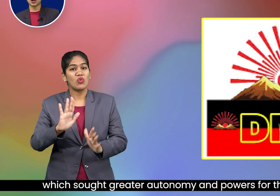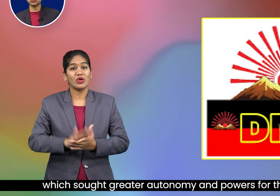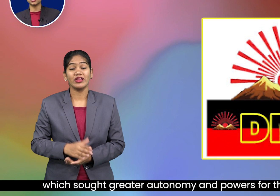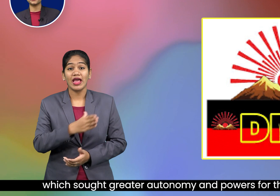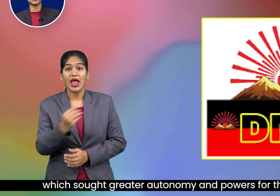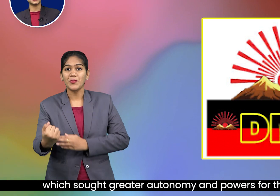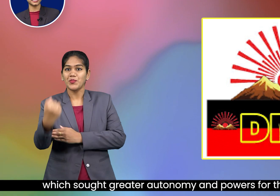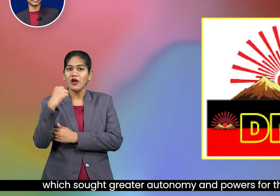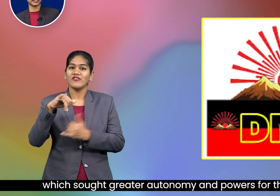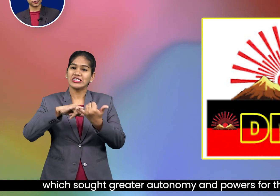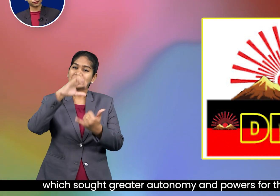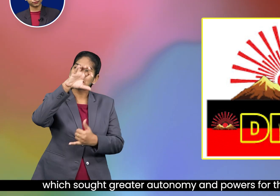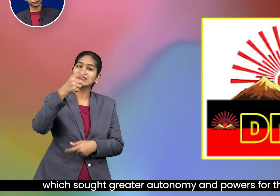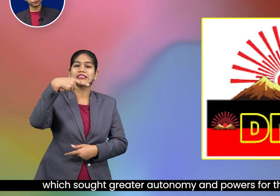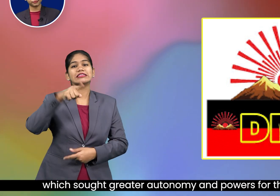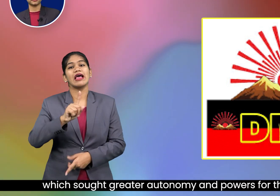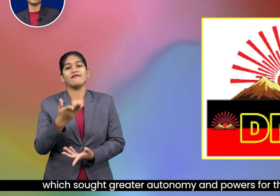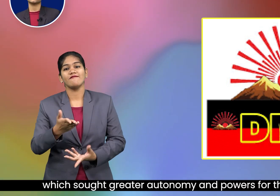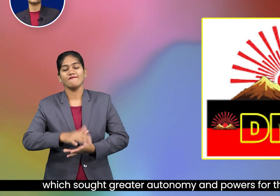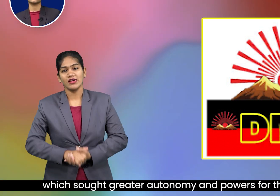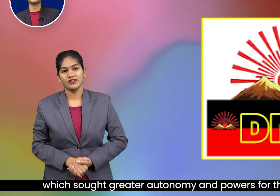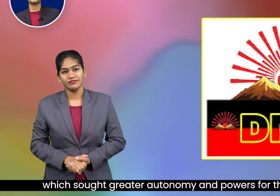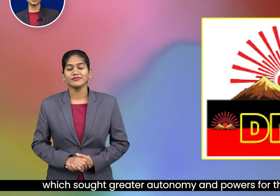and powers for the state.